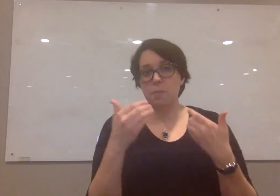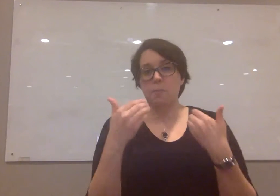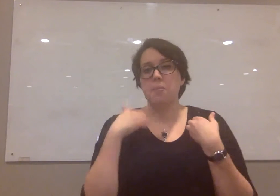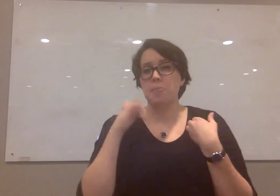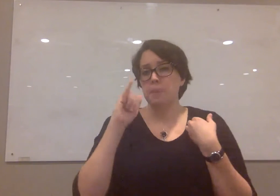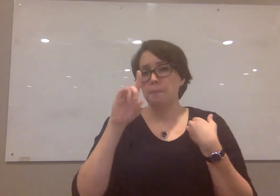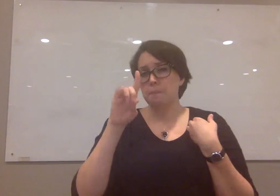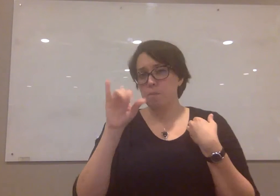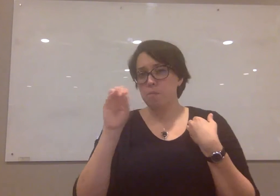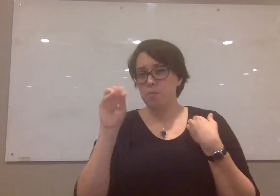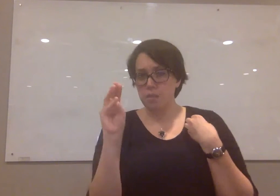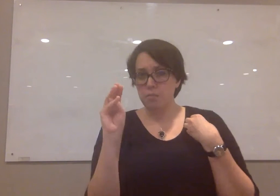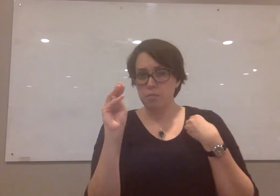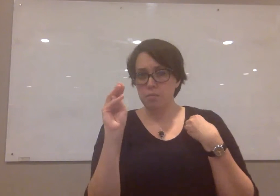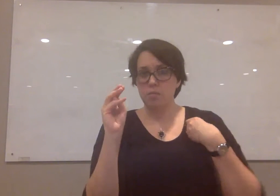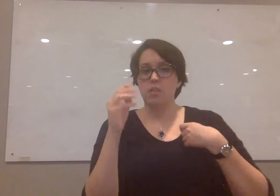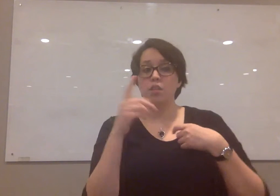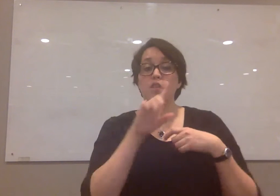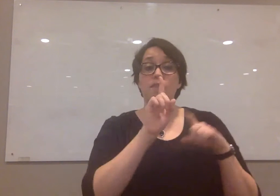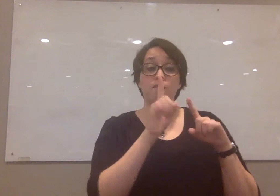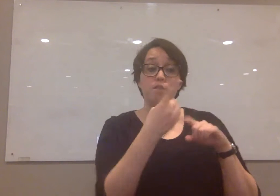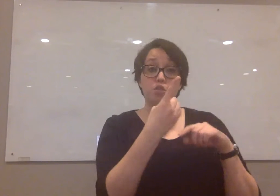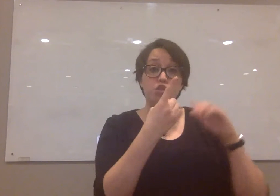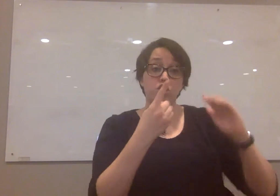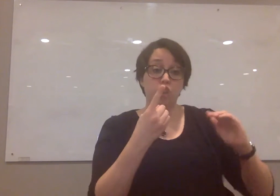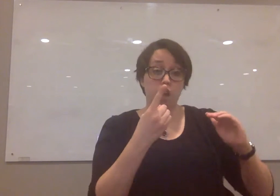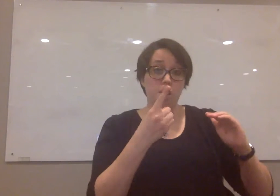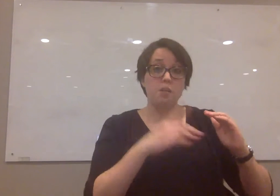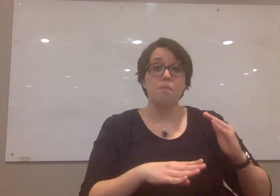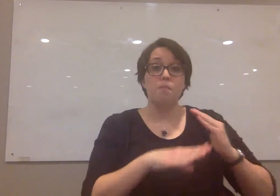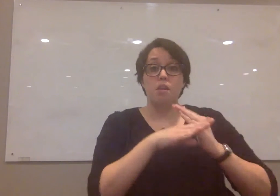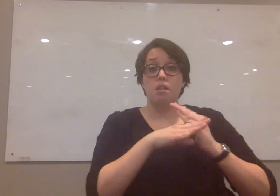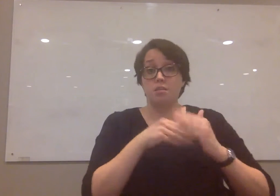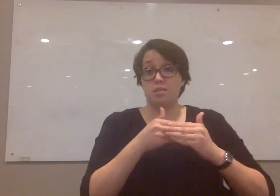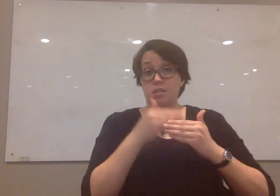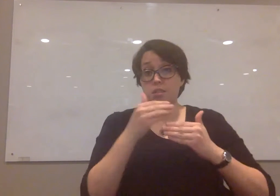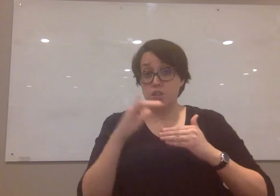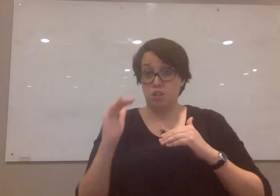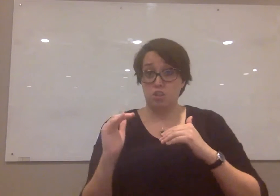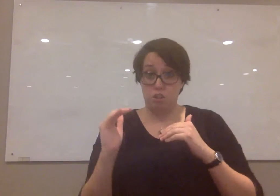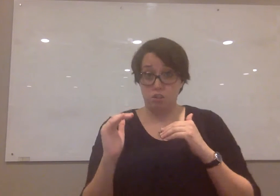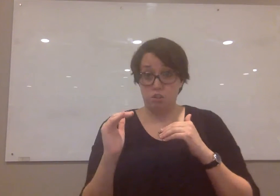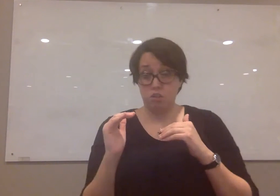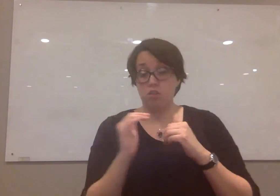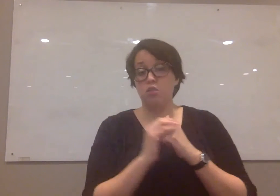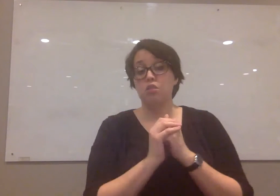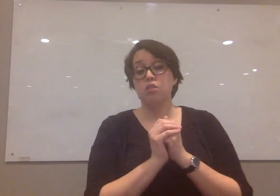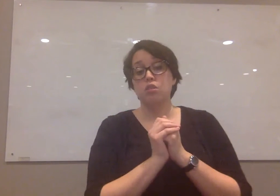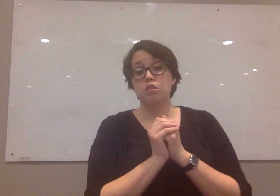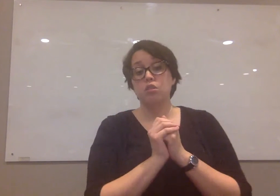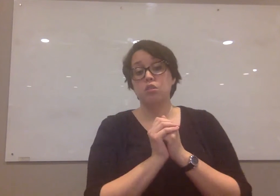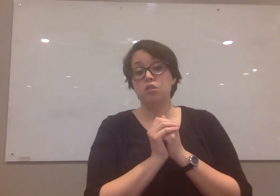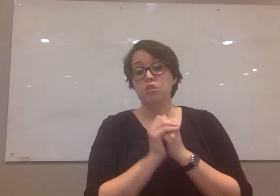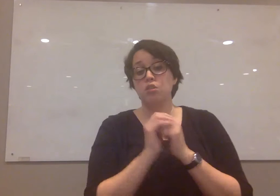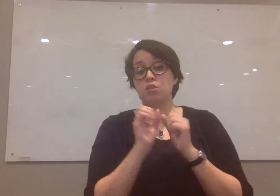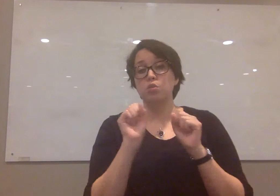that the first child blocks the next child, is that immediately in the init, you can send a message